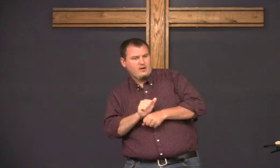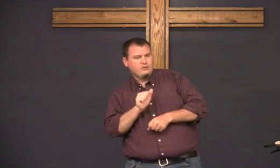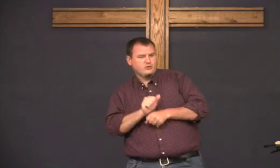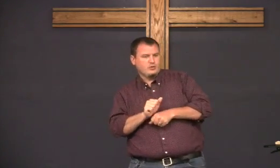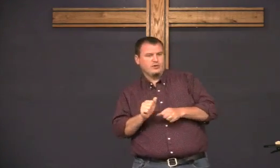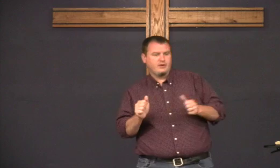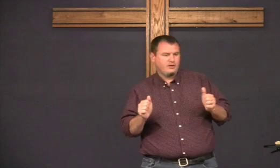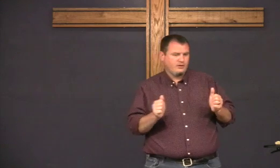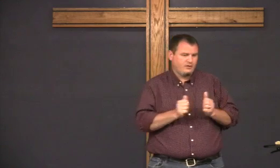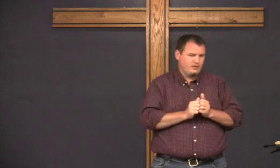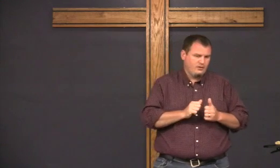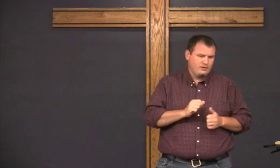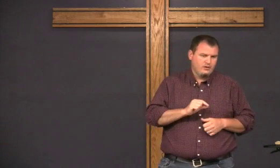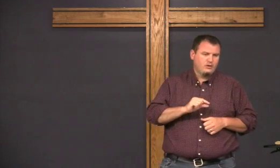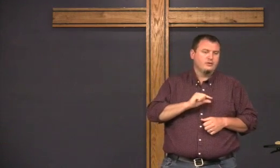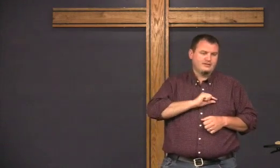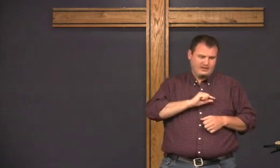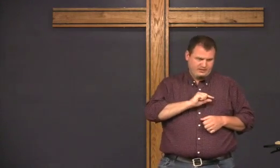I was working with Zelda.